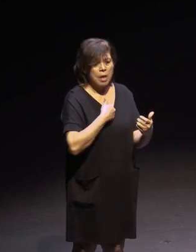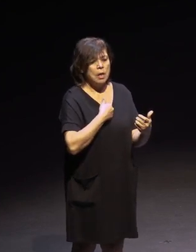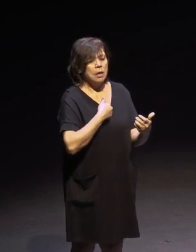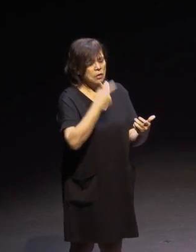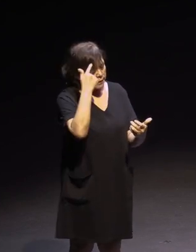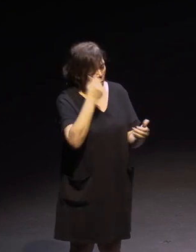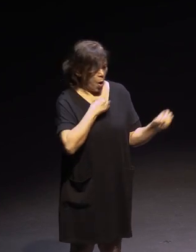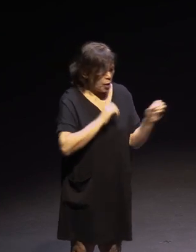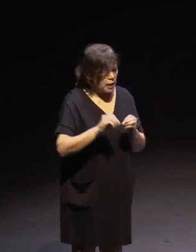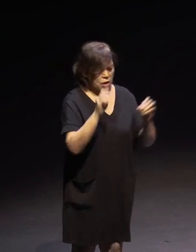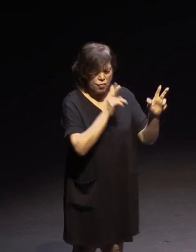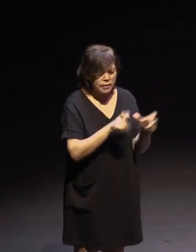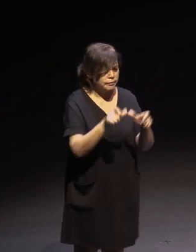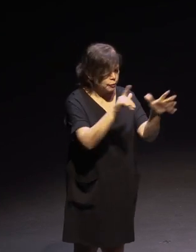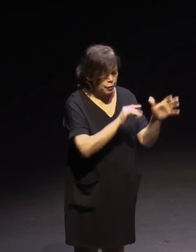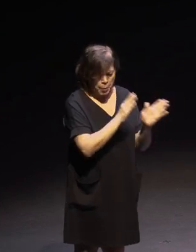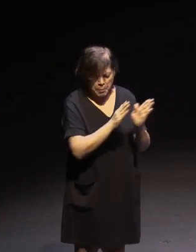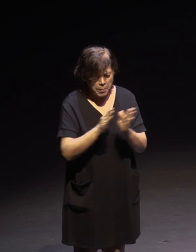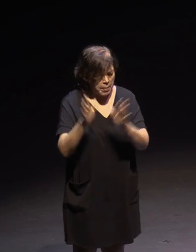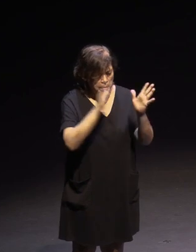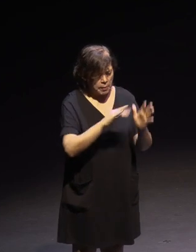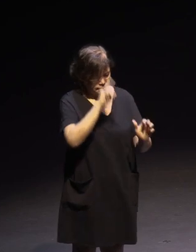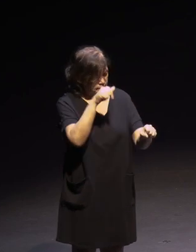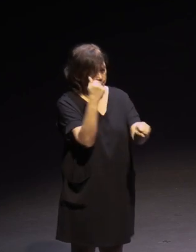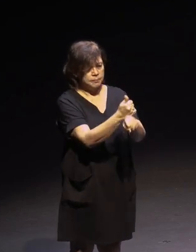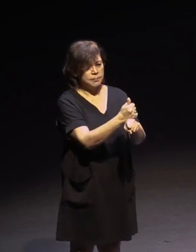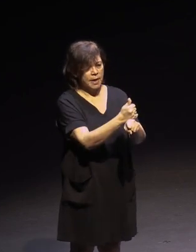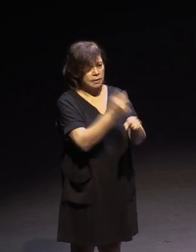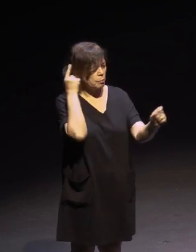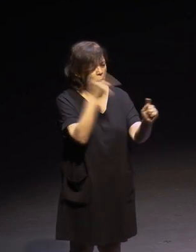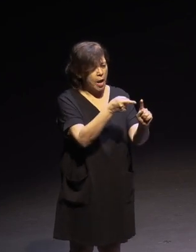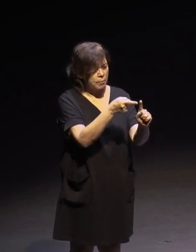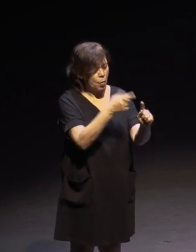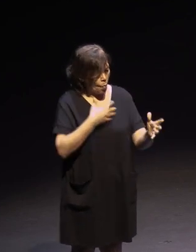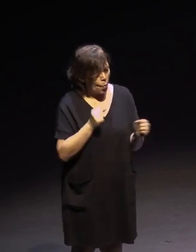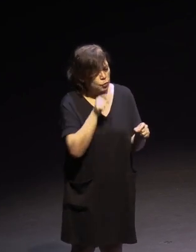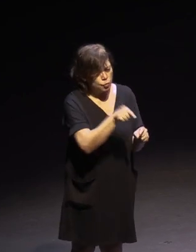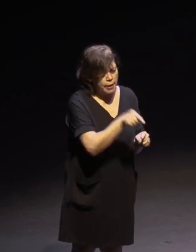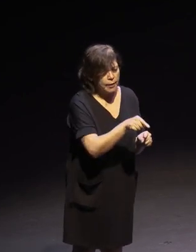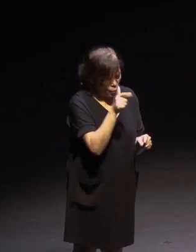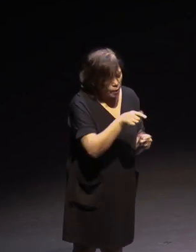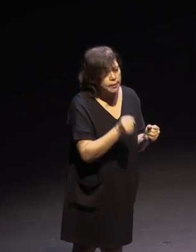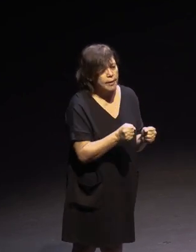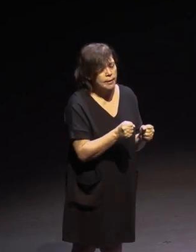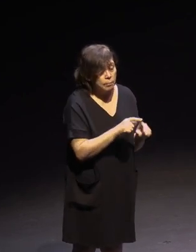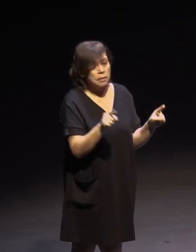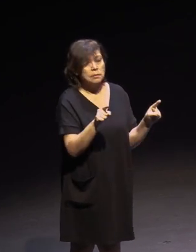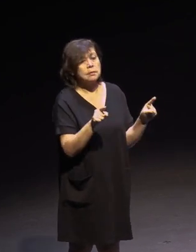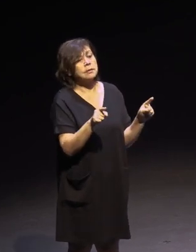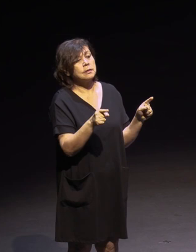run programs with the service vendors coming in, we go in with a set outcome. We go in thinking that this is what we want to do and that.